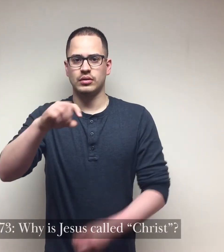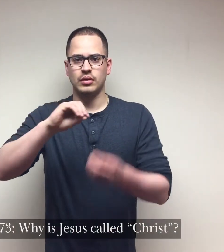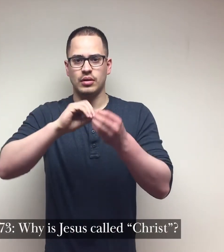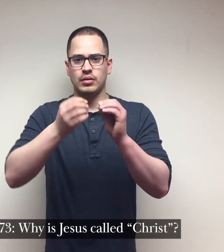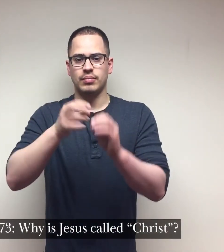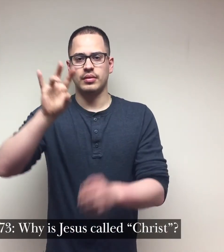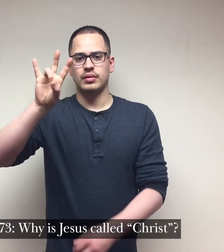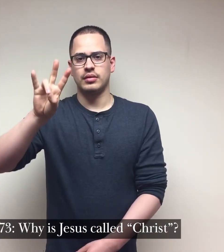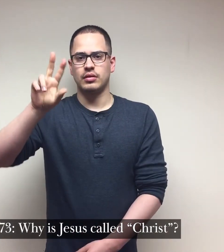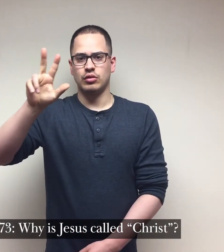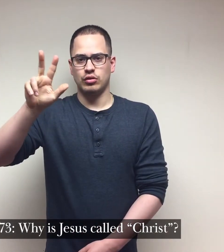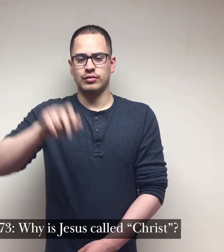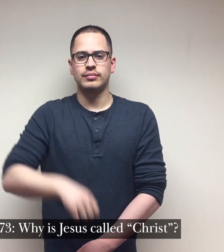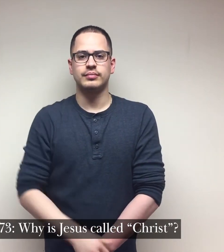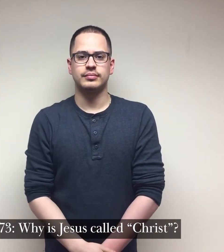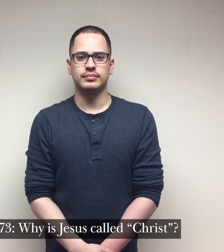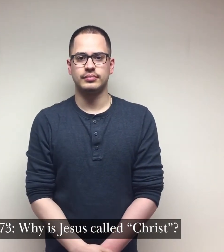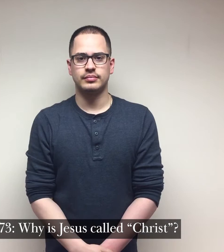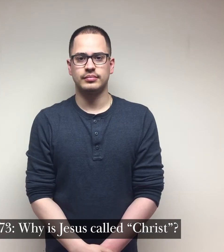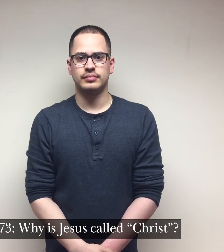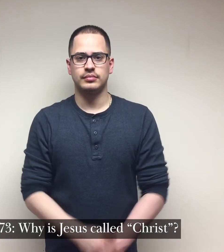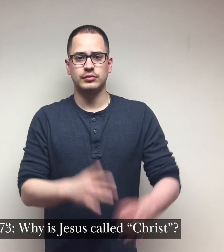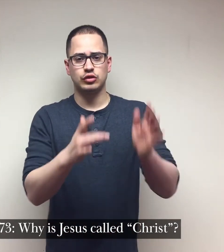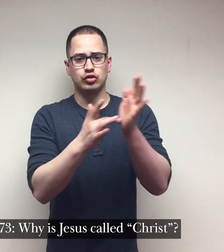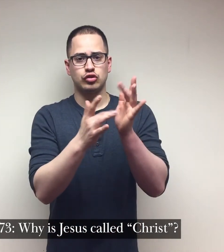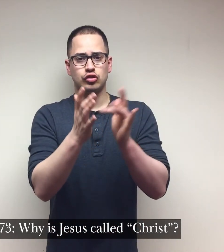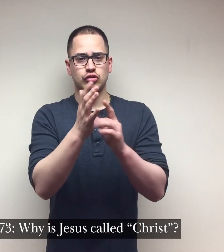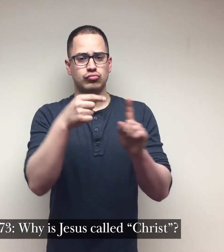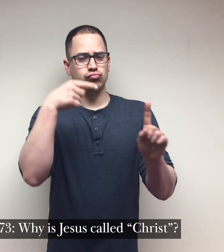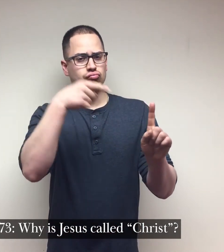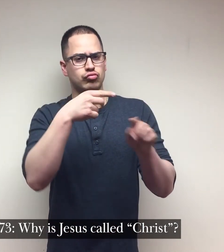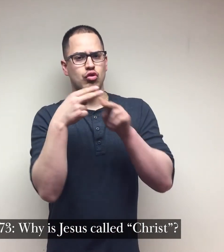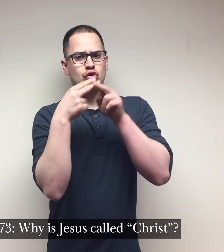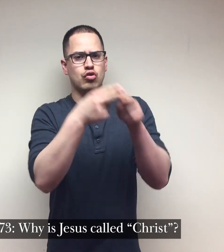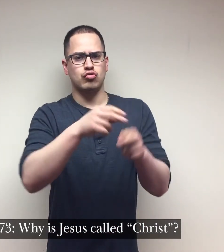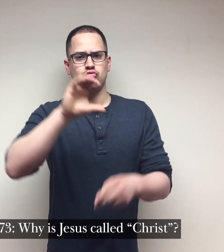Question 73. Why is Jesus called Christ?